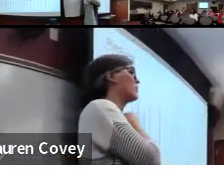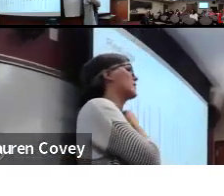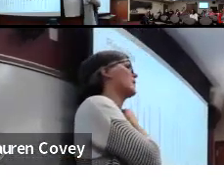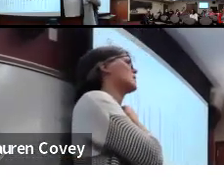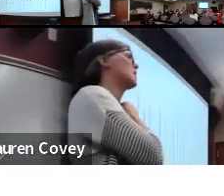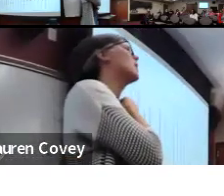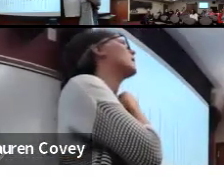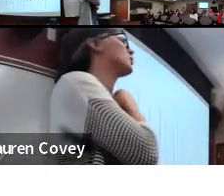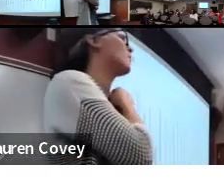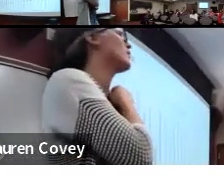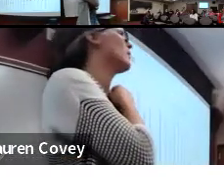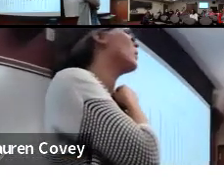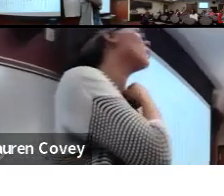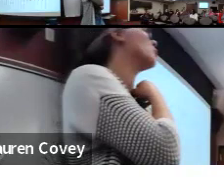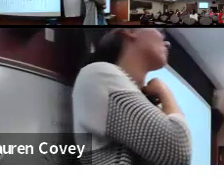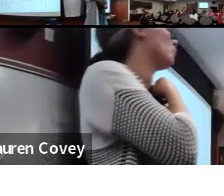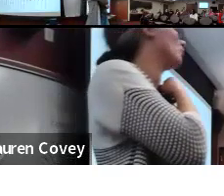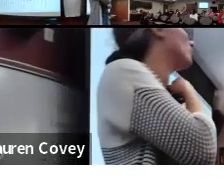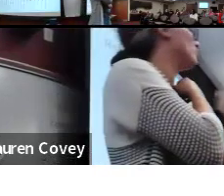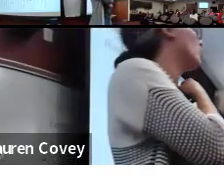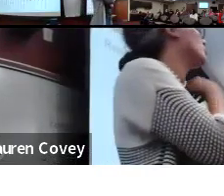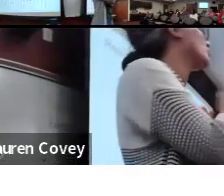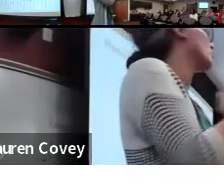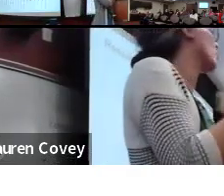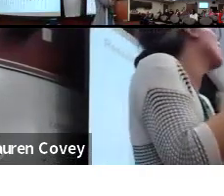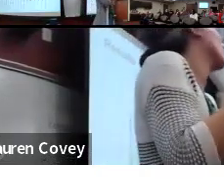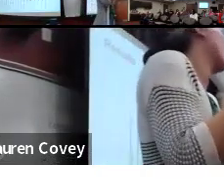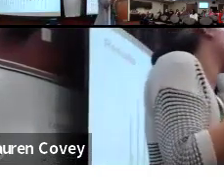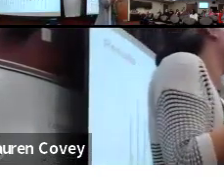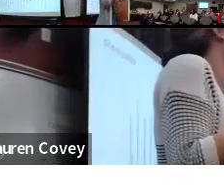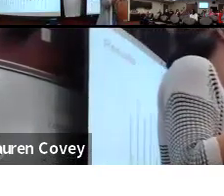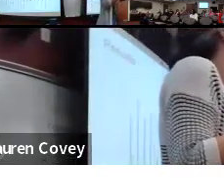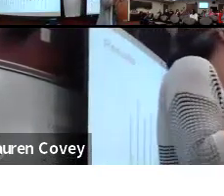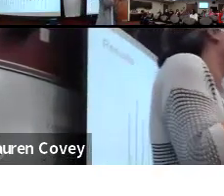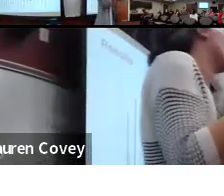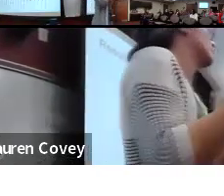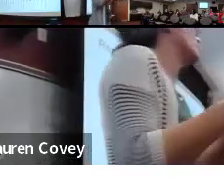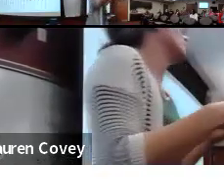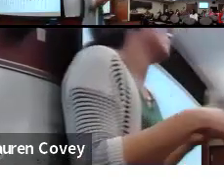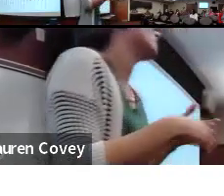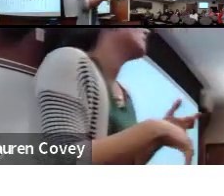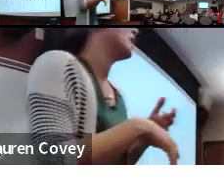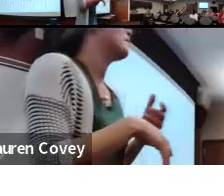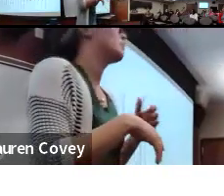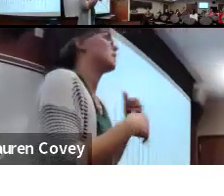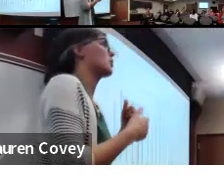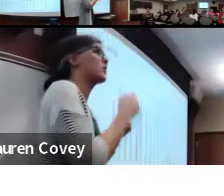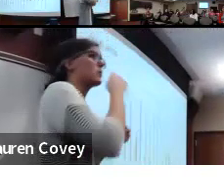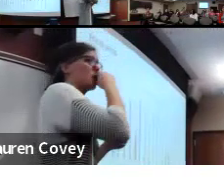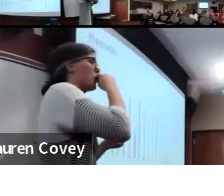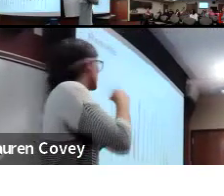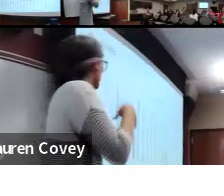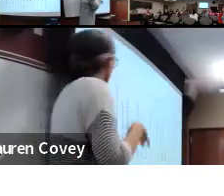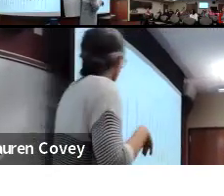more informal tasks I've seen that some of them will use more gesturing, almost like pantomime, to get the point across. And which is